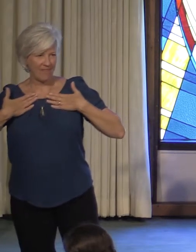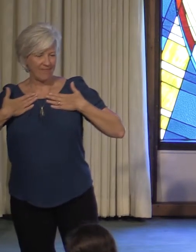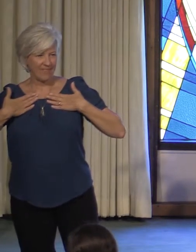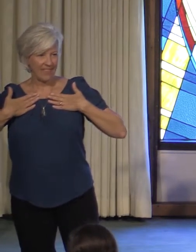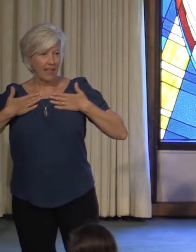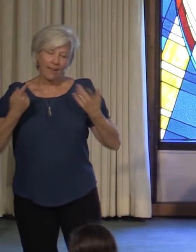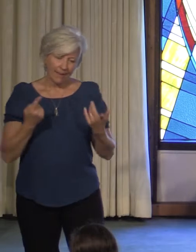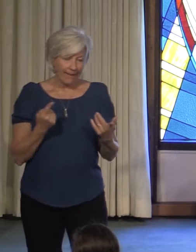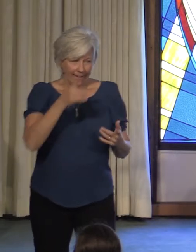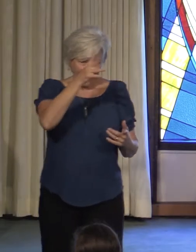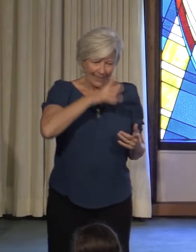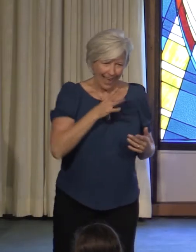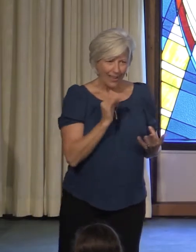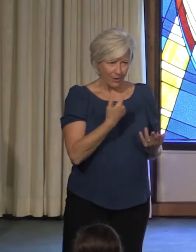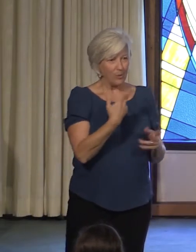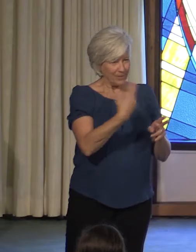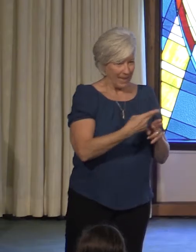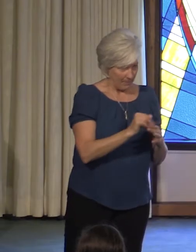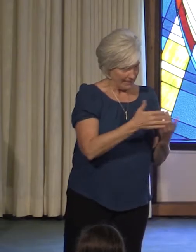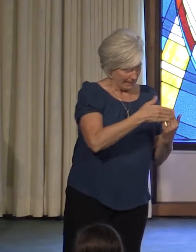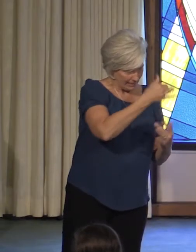is easier to sign, Robert E. Lee,